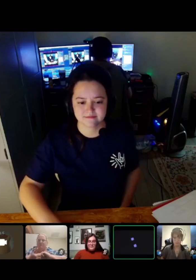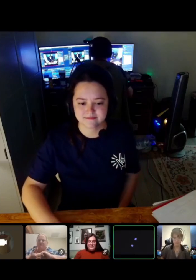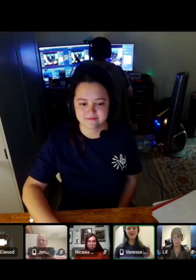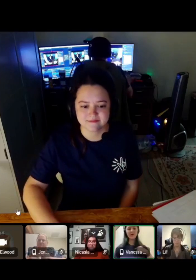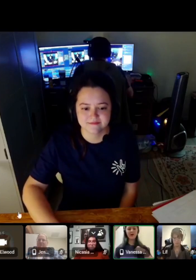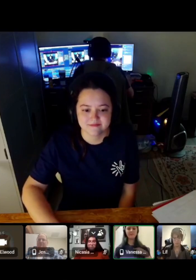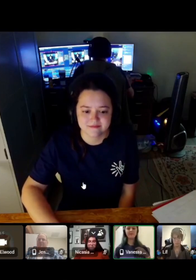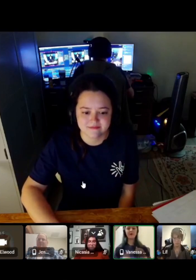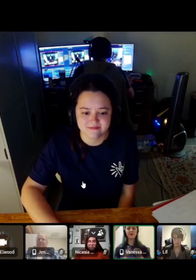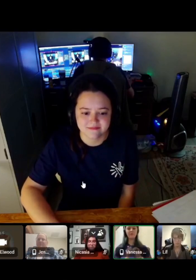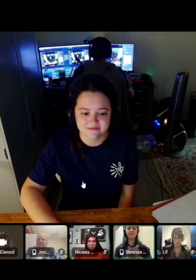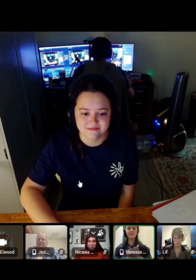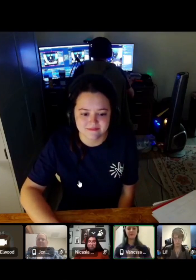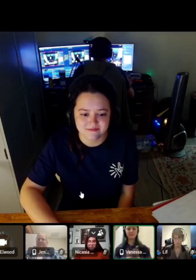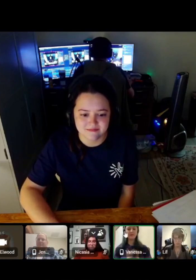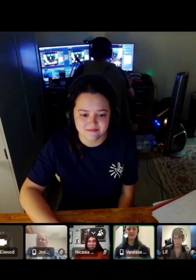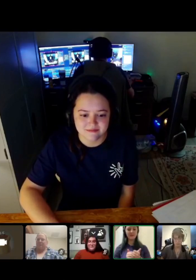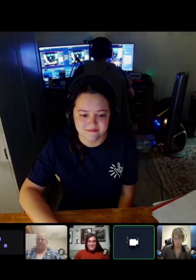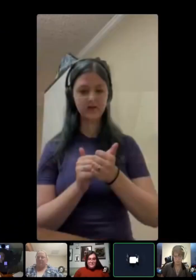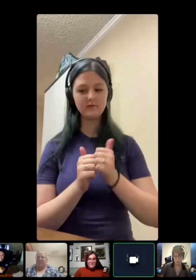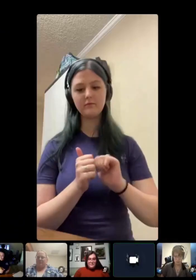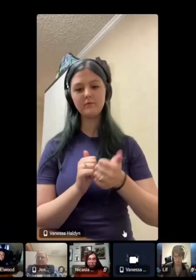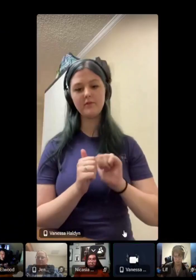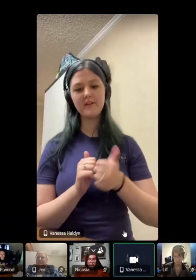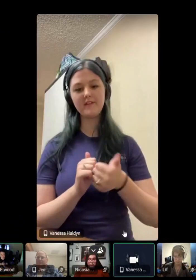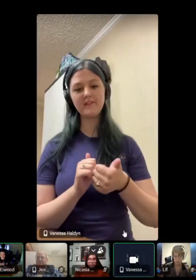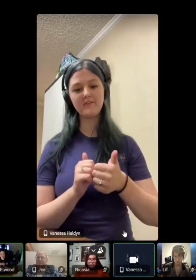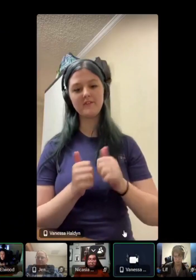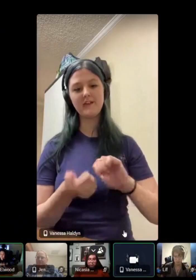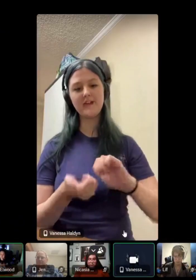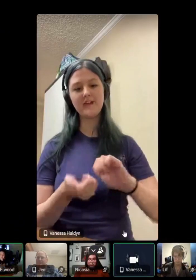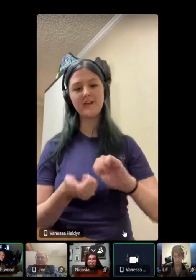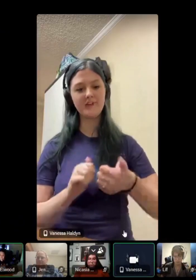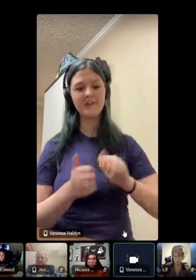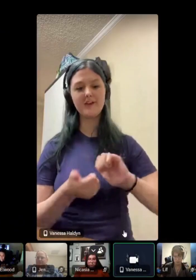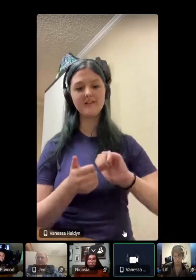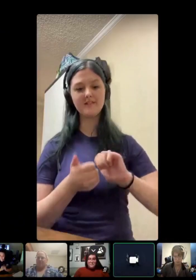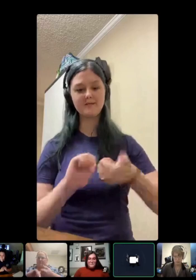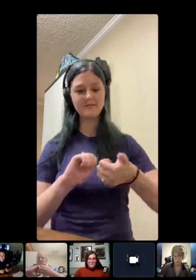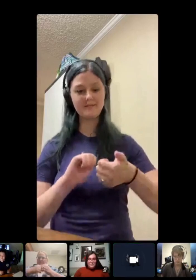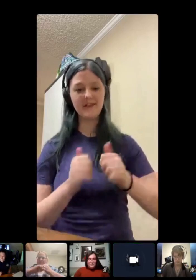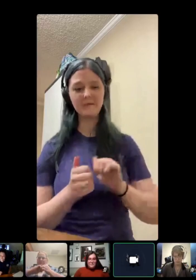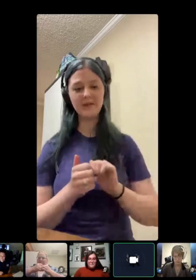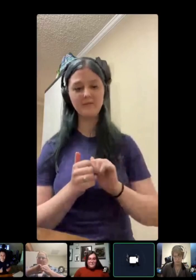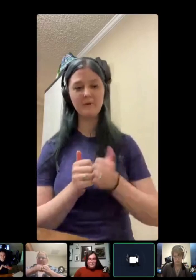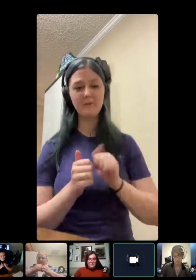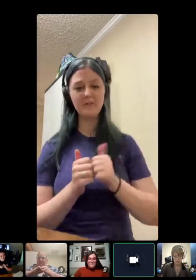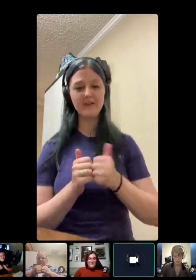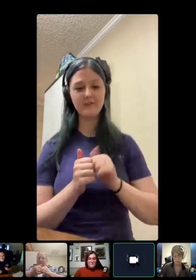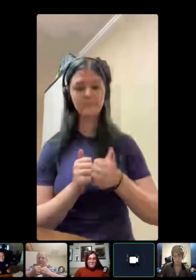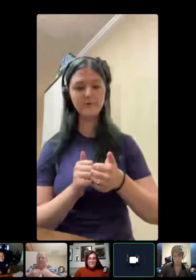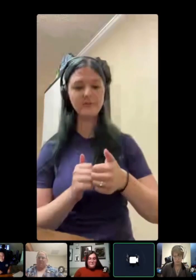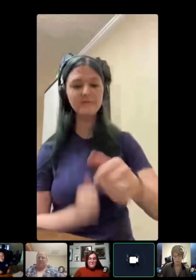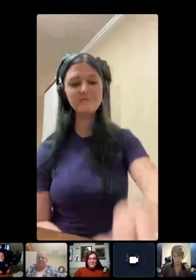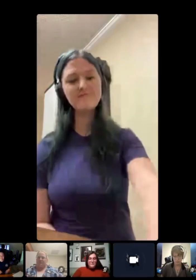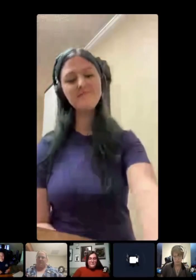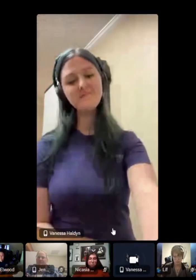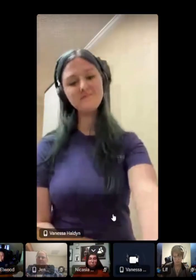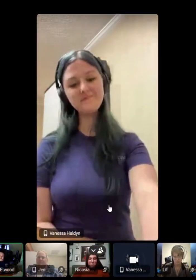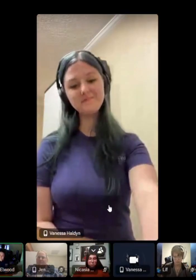The way I was taught was always repeating. So Yep, that's that works interesting. too. I've never seen it that way, where both hands move. Yeah,